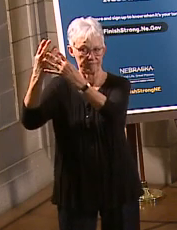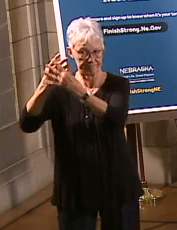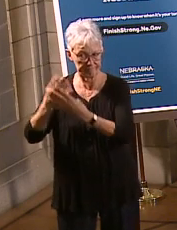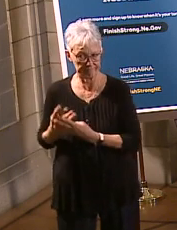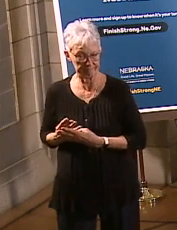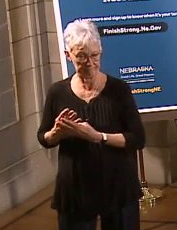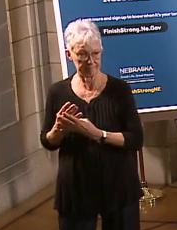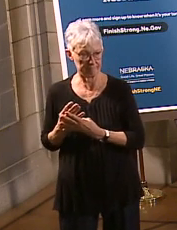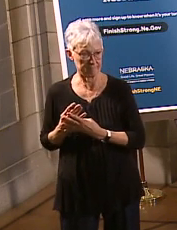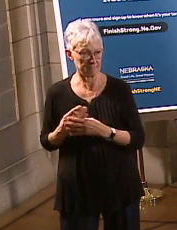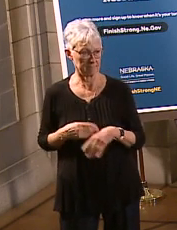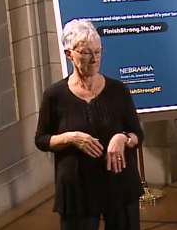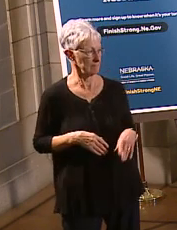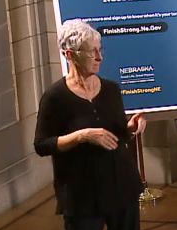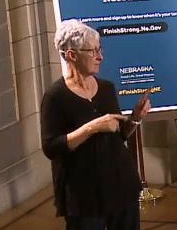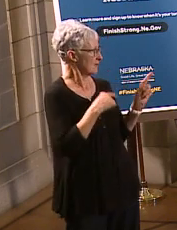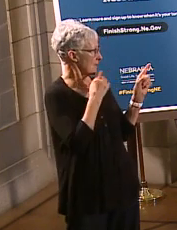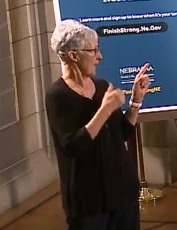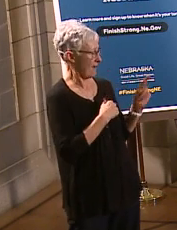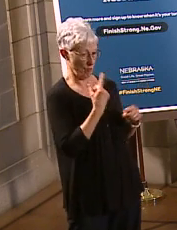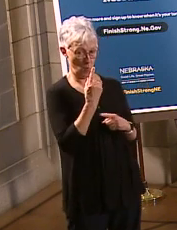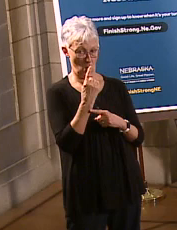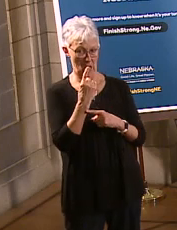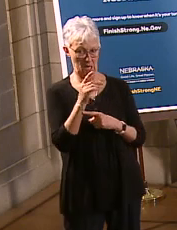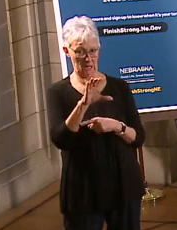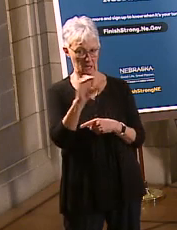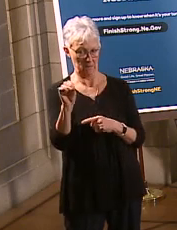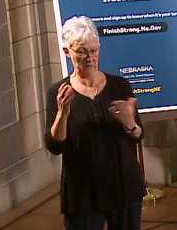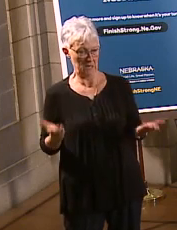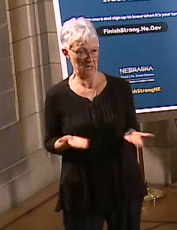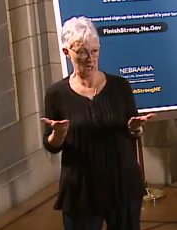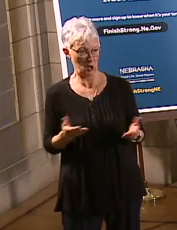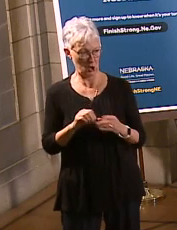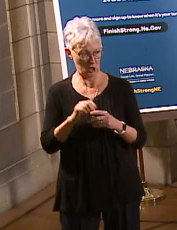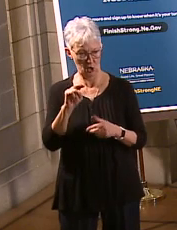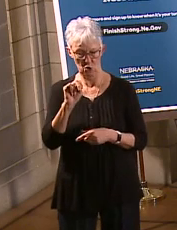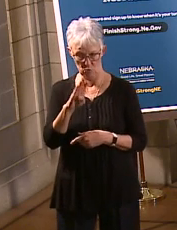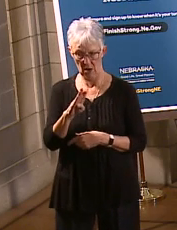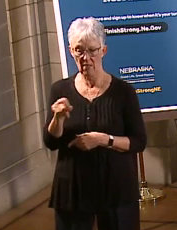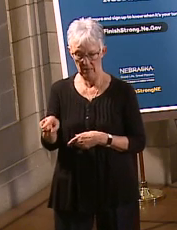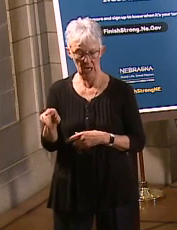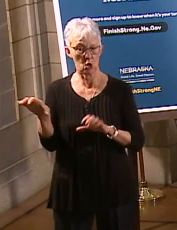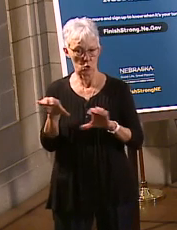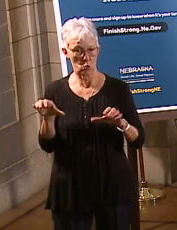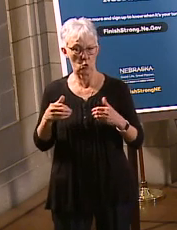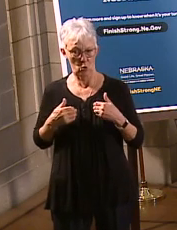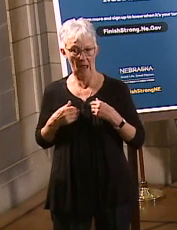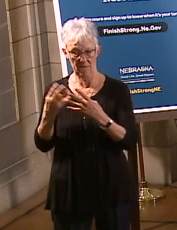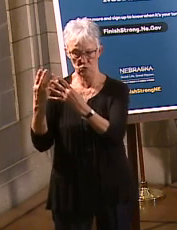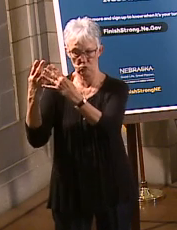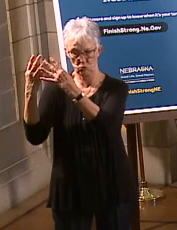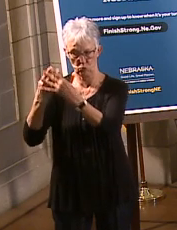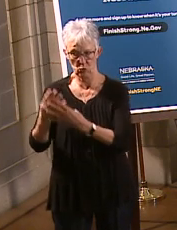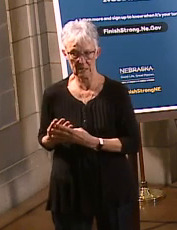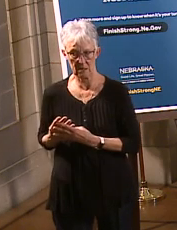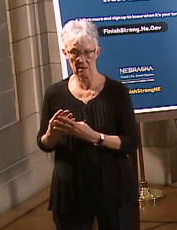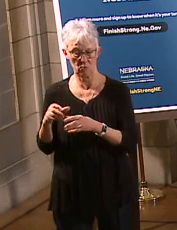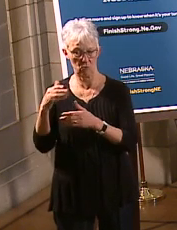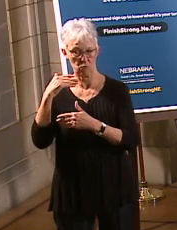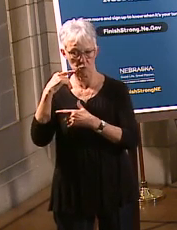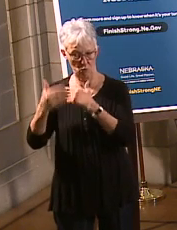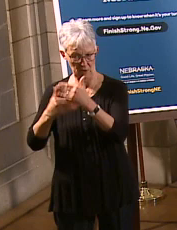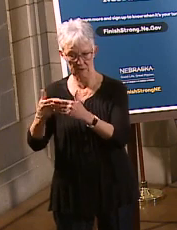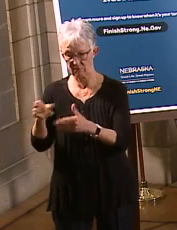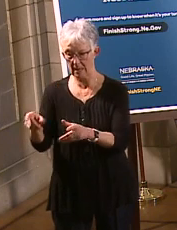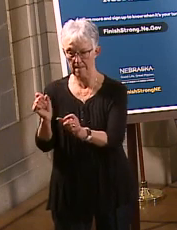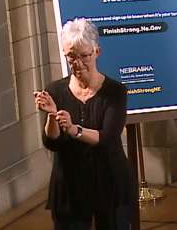To my knowledge, we have one plant here in the state of Nebraska that does capture, and that at this time that ethanol or that carbon dioxide is used for